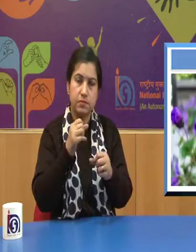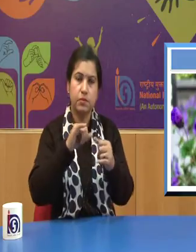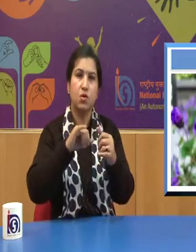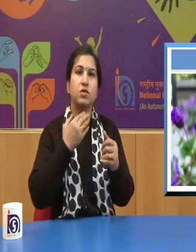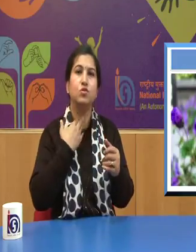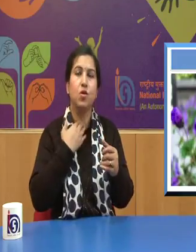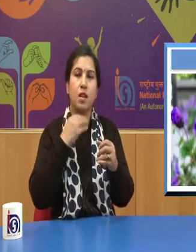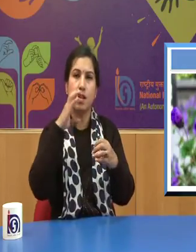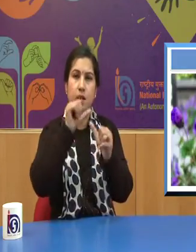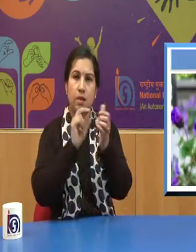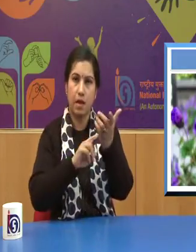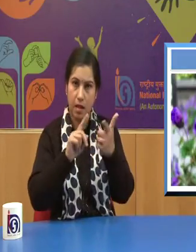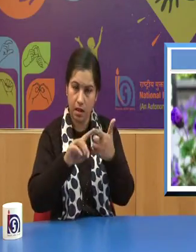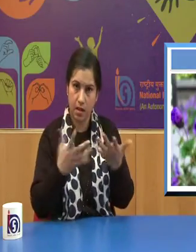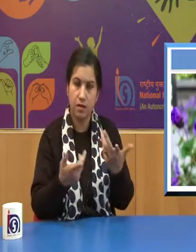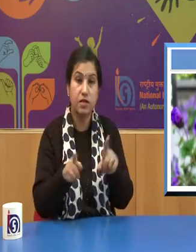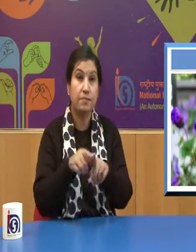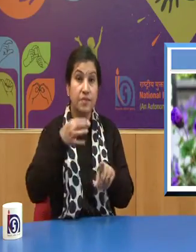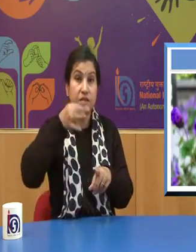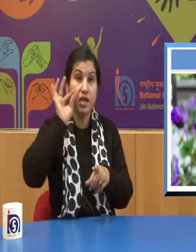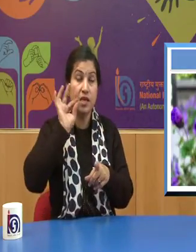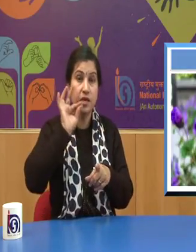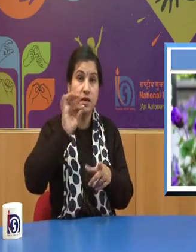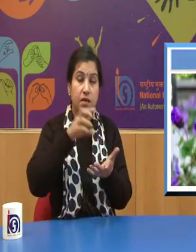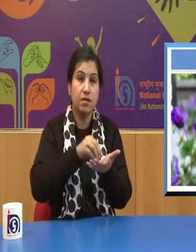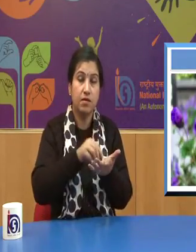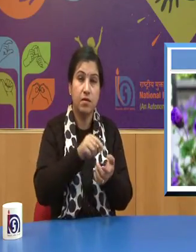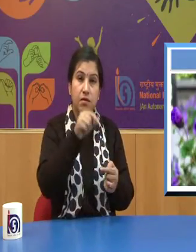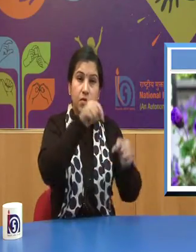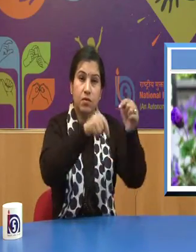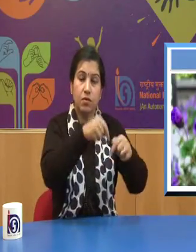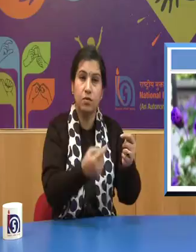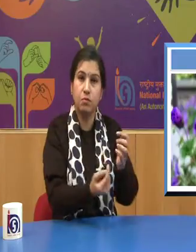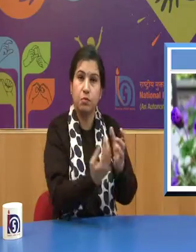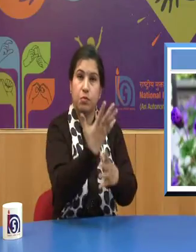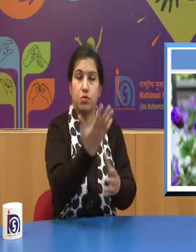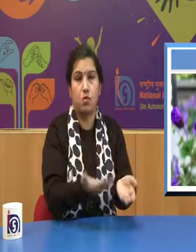sugarcane, and tea was grown in large quantity.